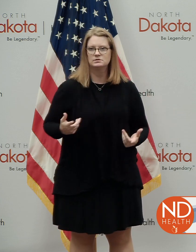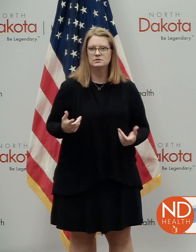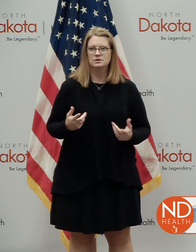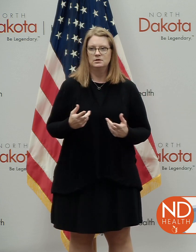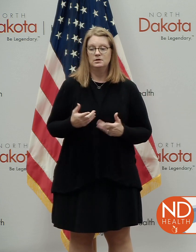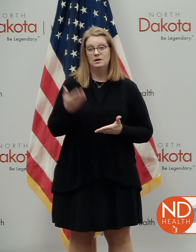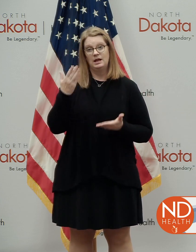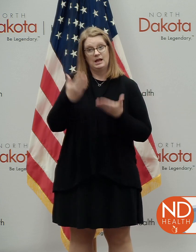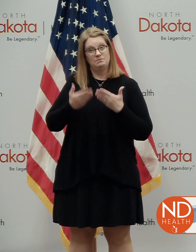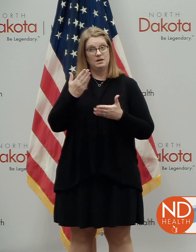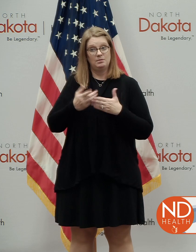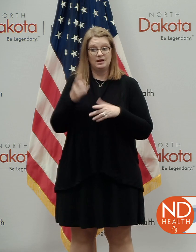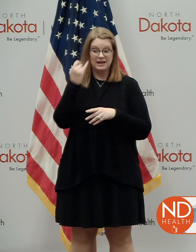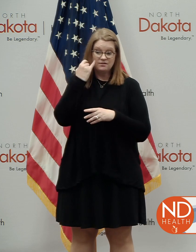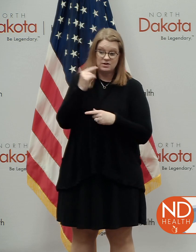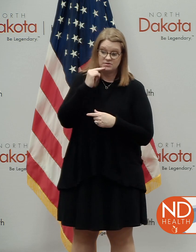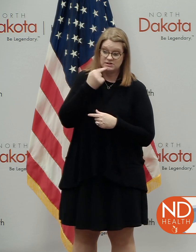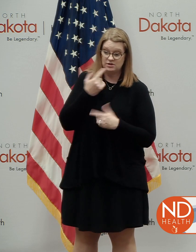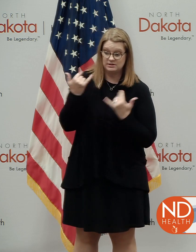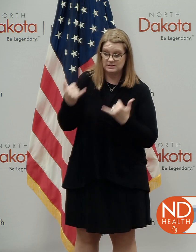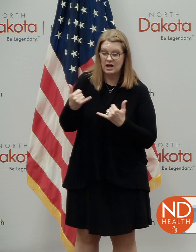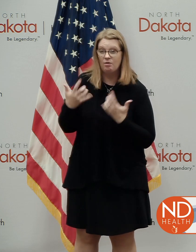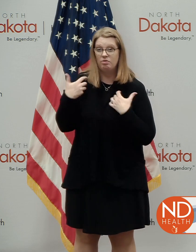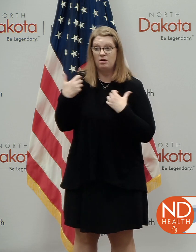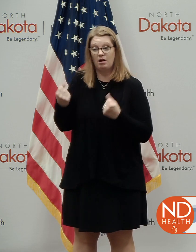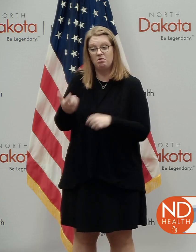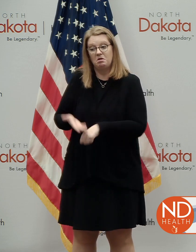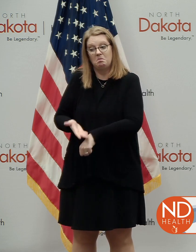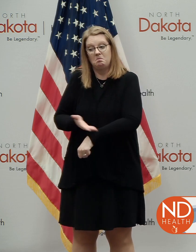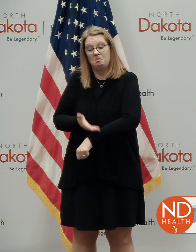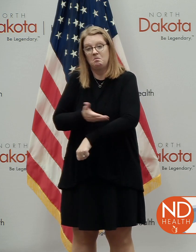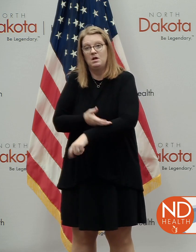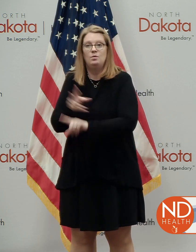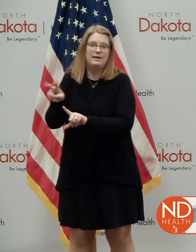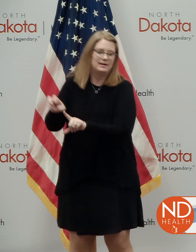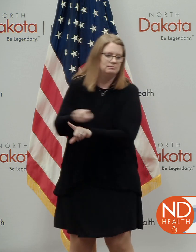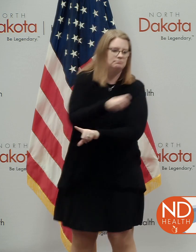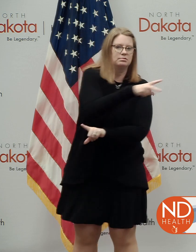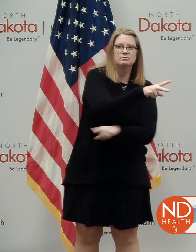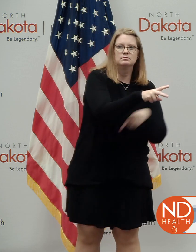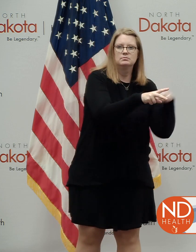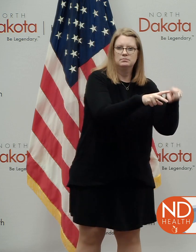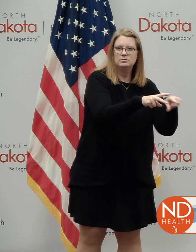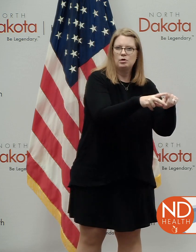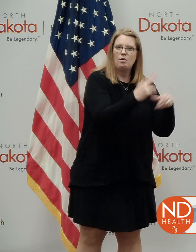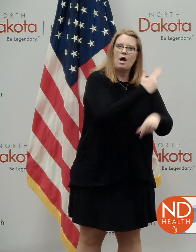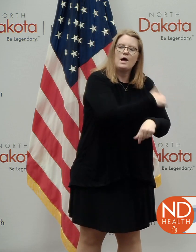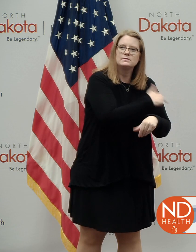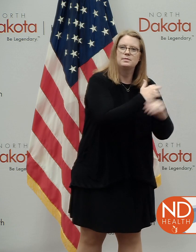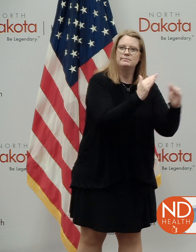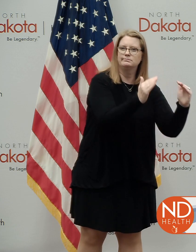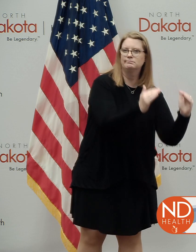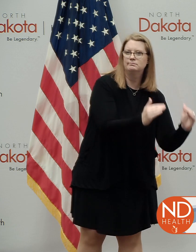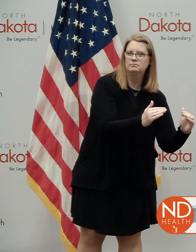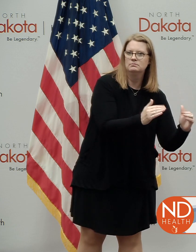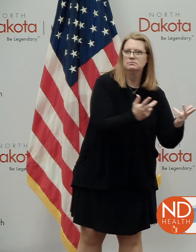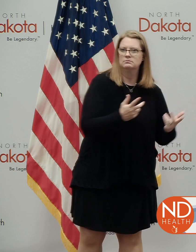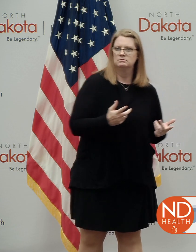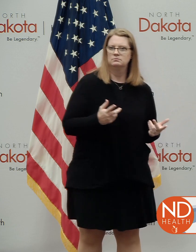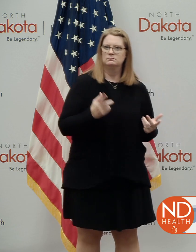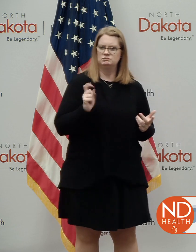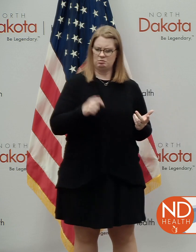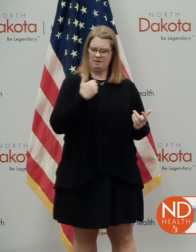hospital care close to home. That should be okay. We should be proud of that as a state. We don't have to apologize for